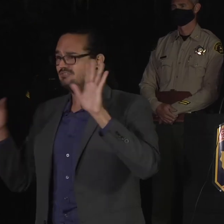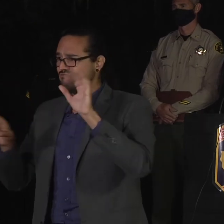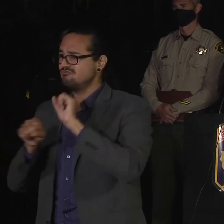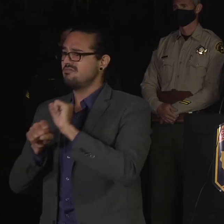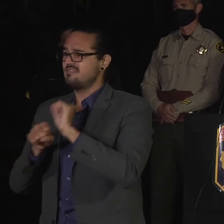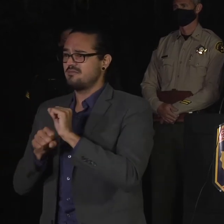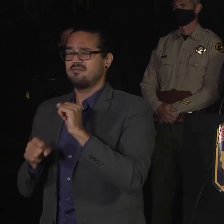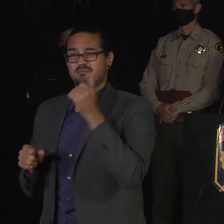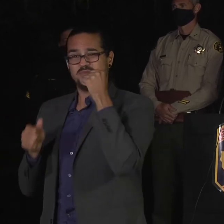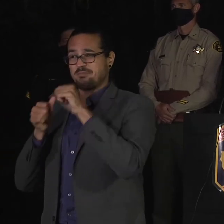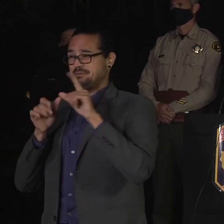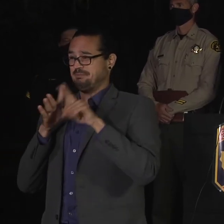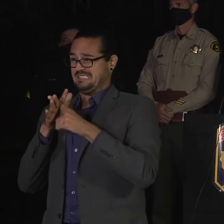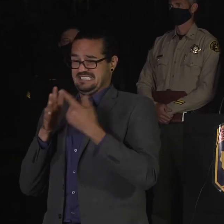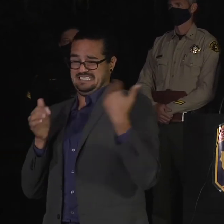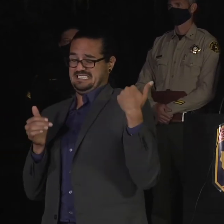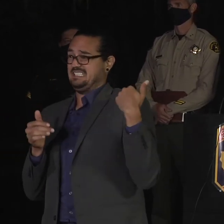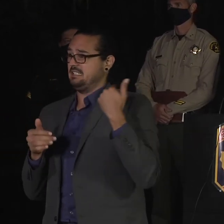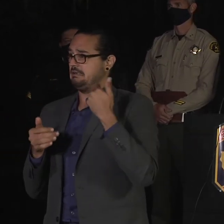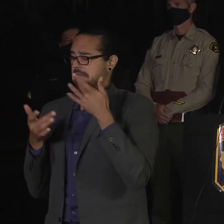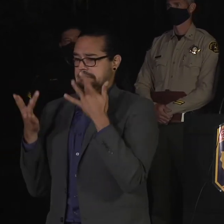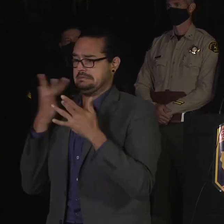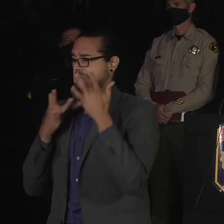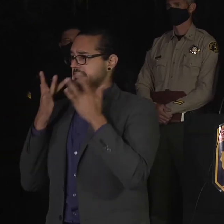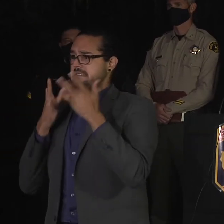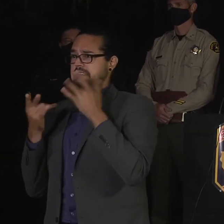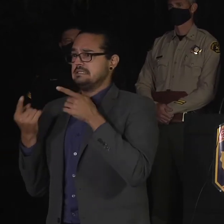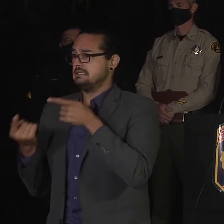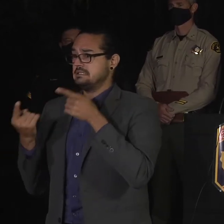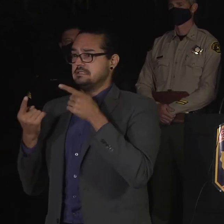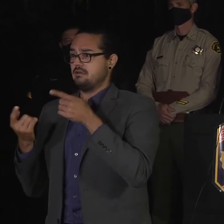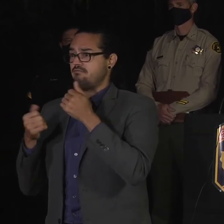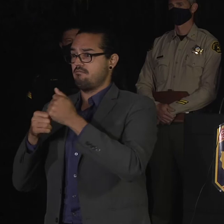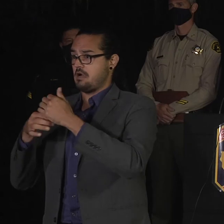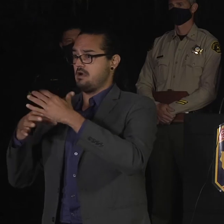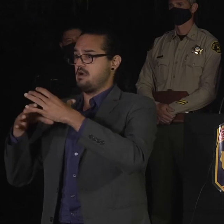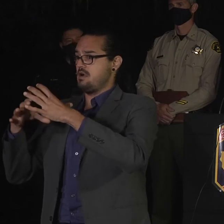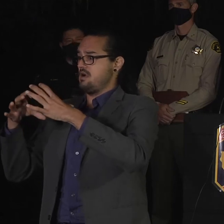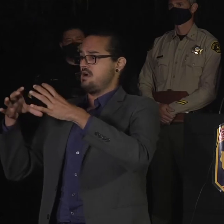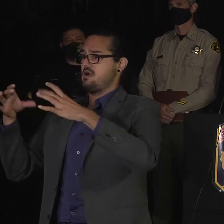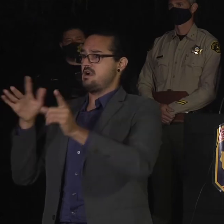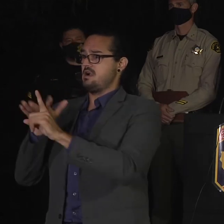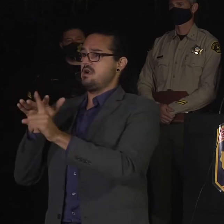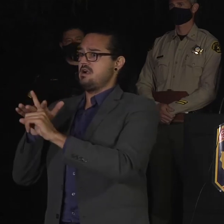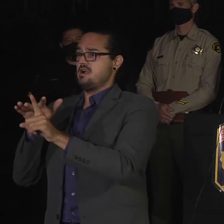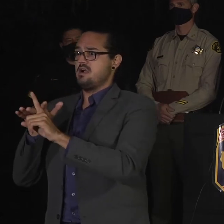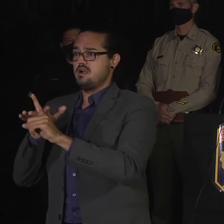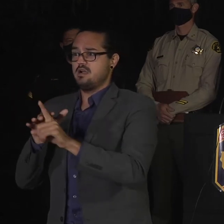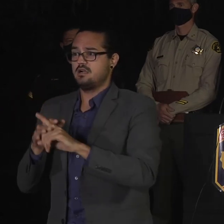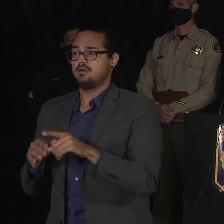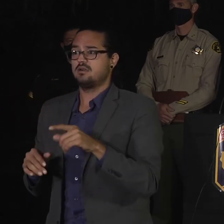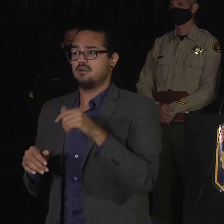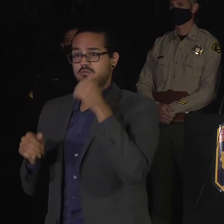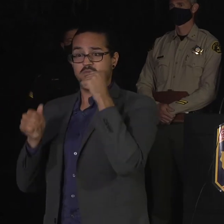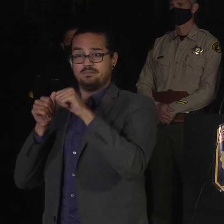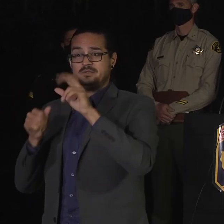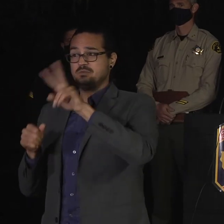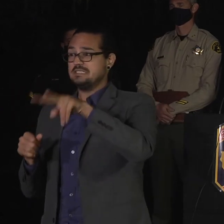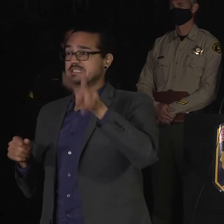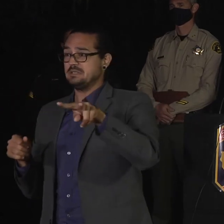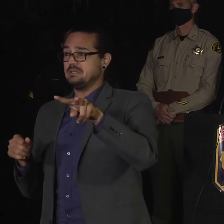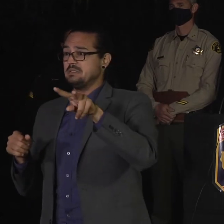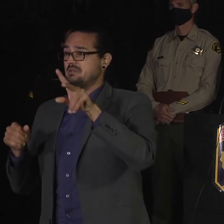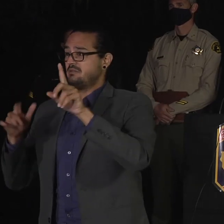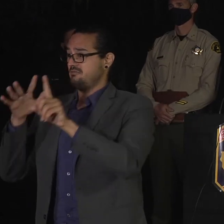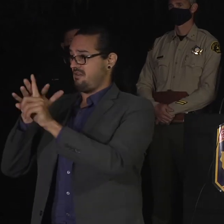all the fires that occurred, the 22 that we started with, and now the one large incident that we have. The mutual aid system is a